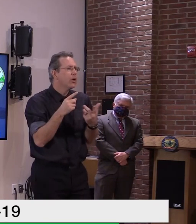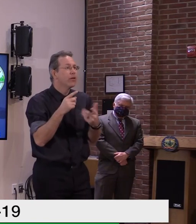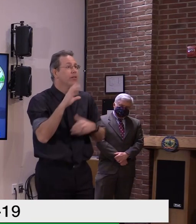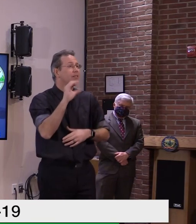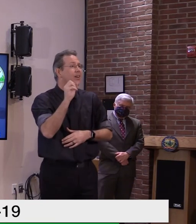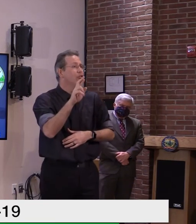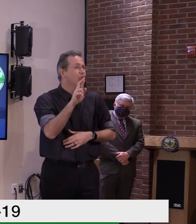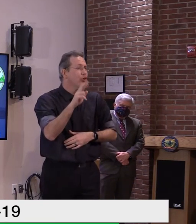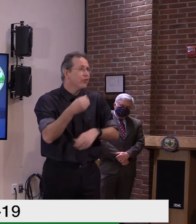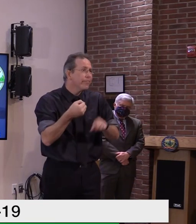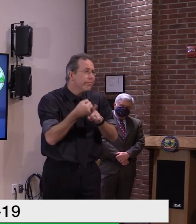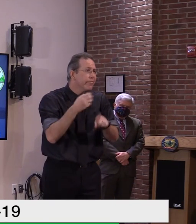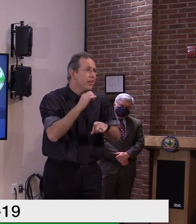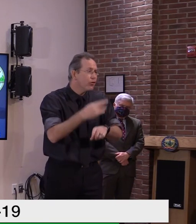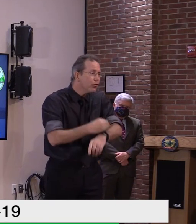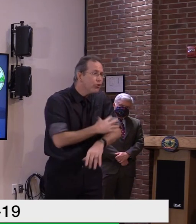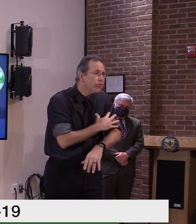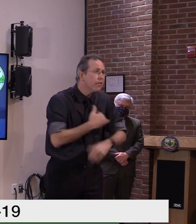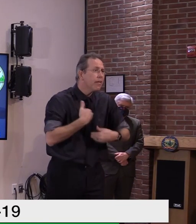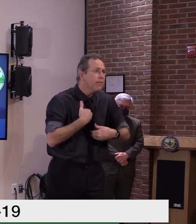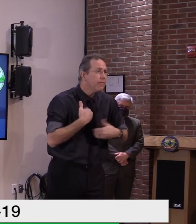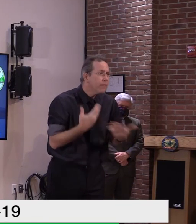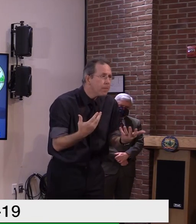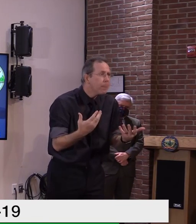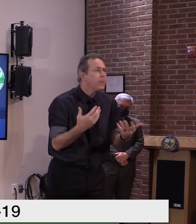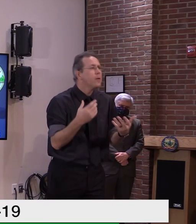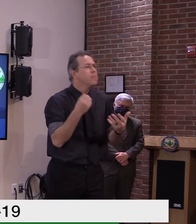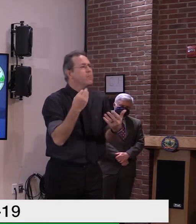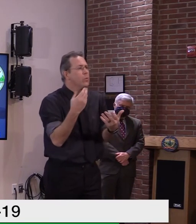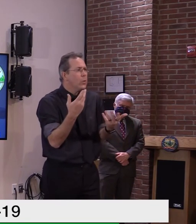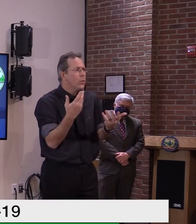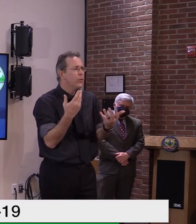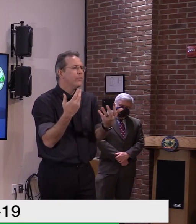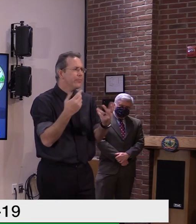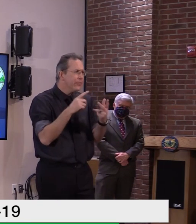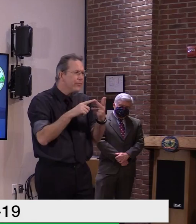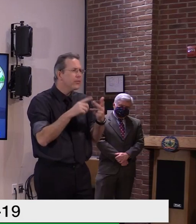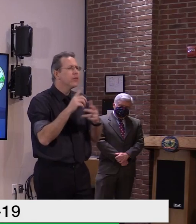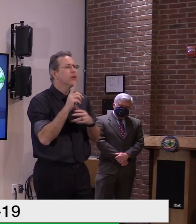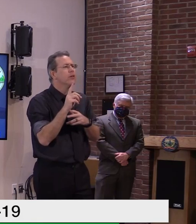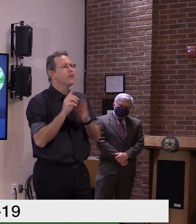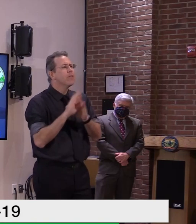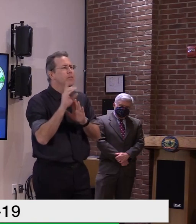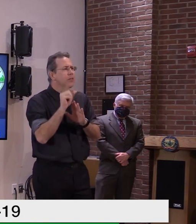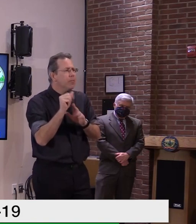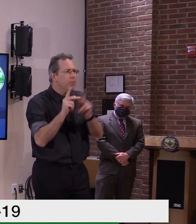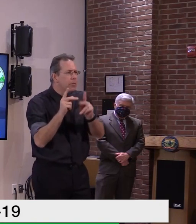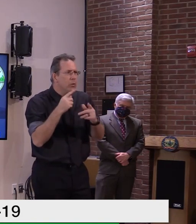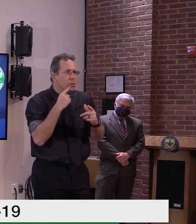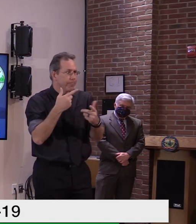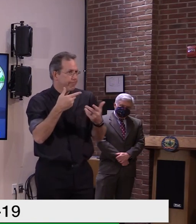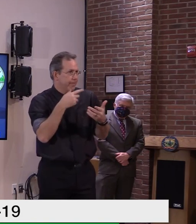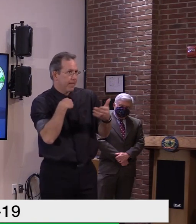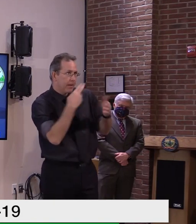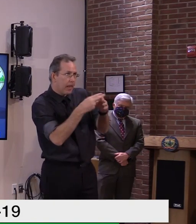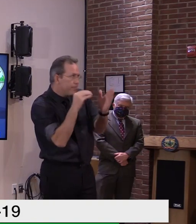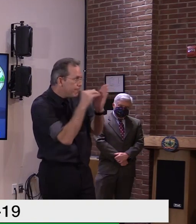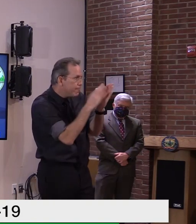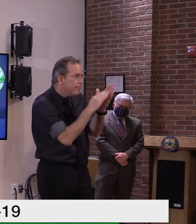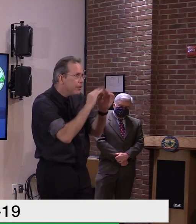listed as one of the priority conditions, and I'm not saying it isn't yet, because we're still putting that together. There may